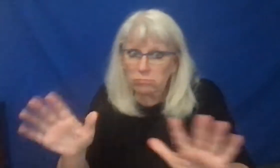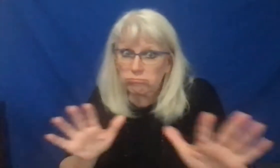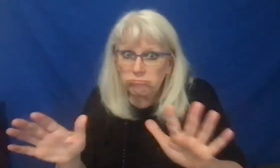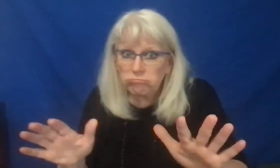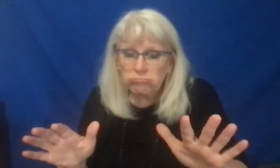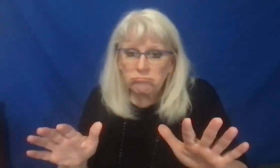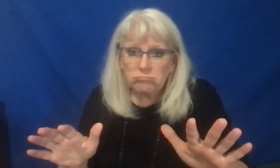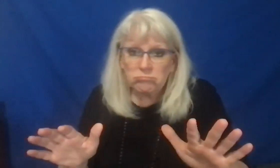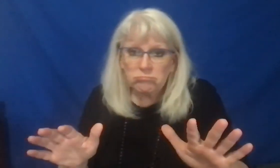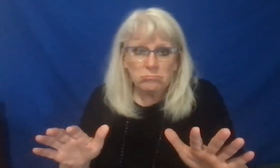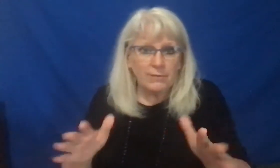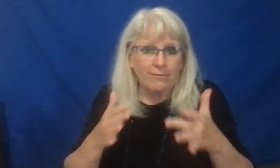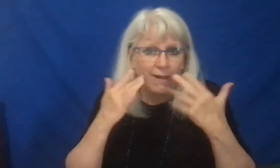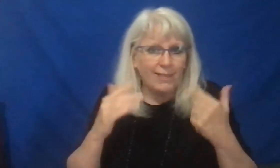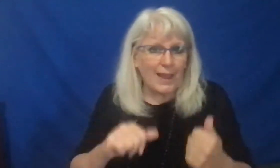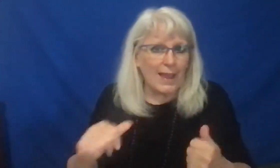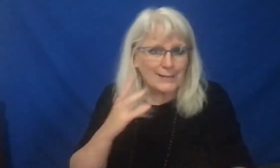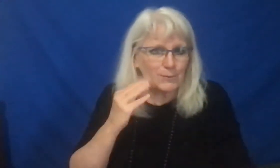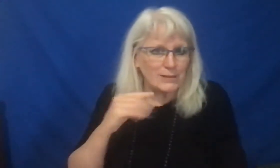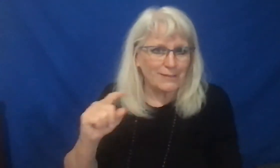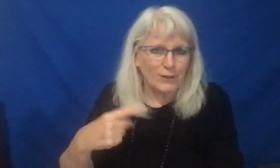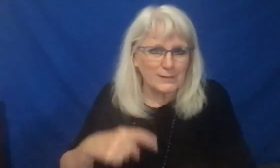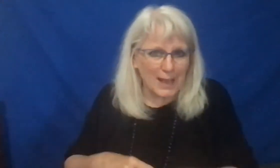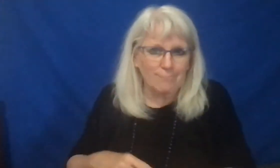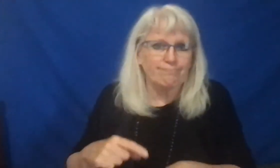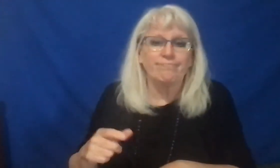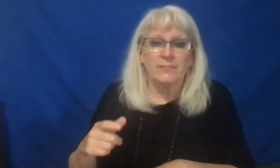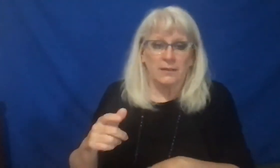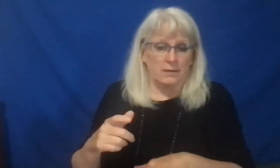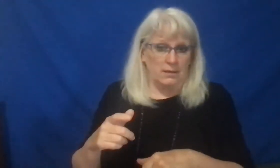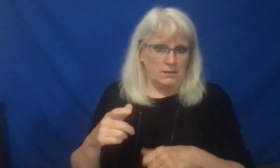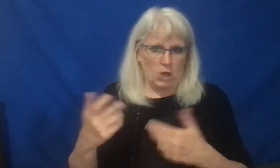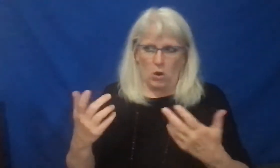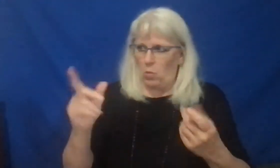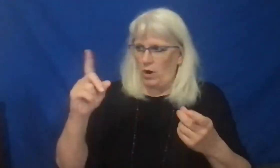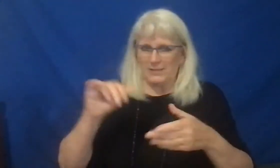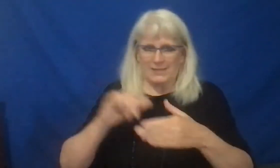AA to greet them. So wherever I exist on our service structure, that remains